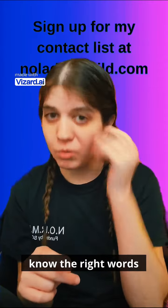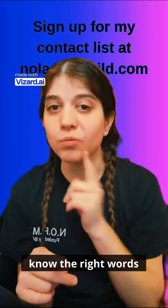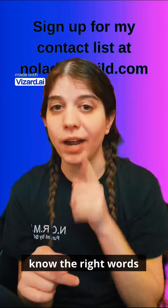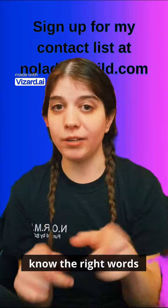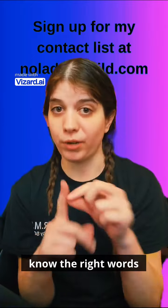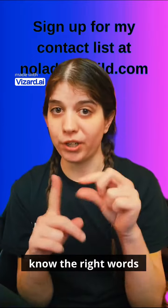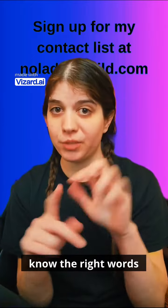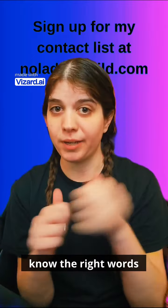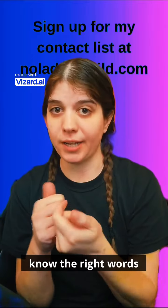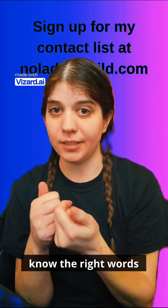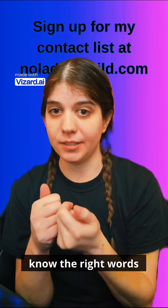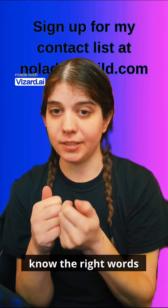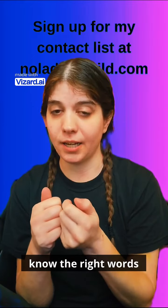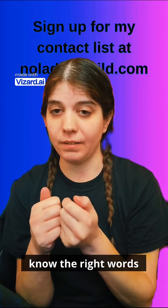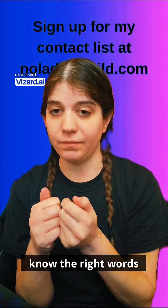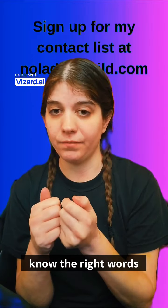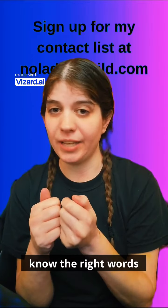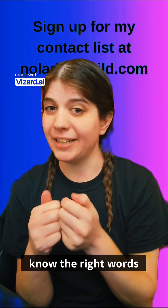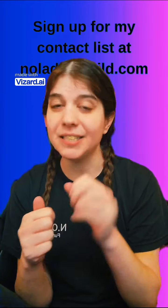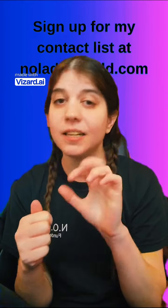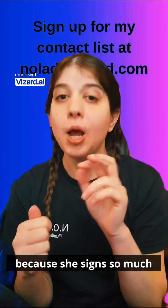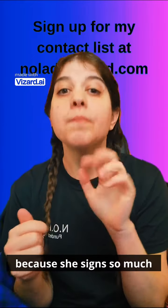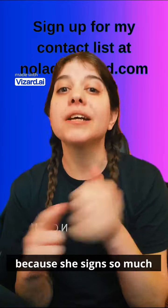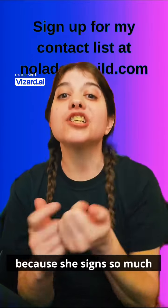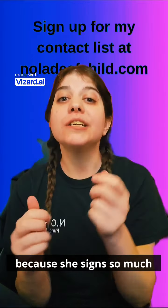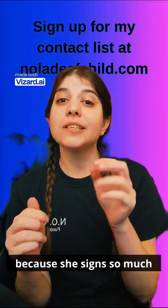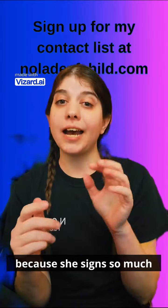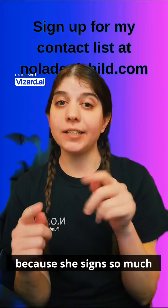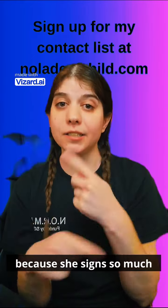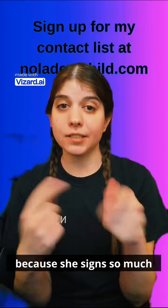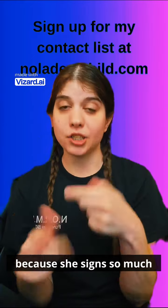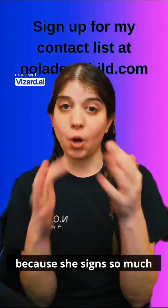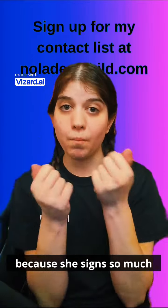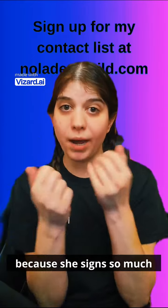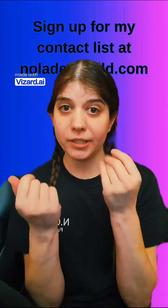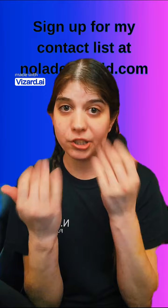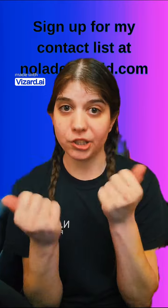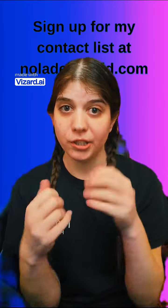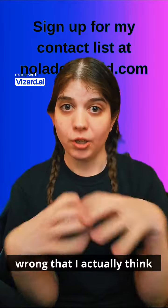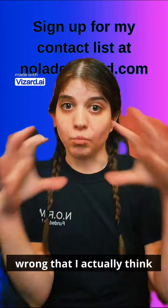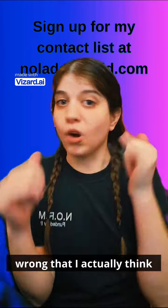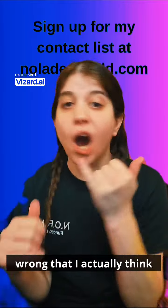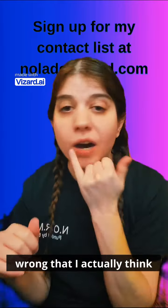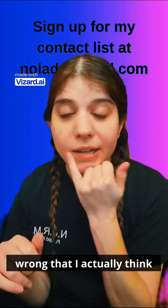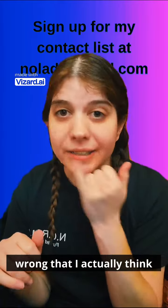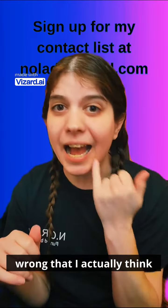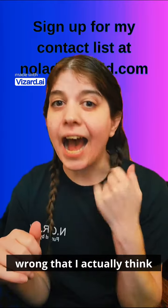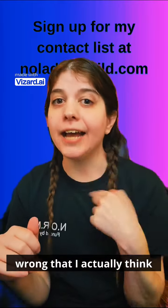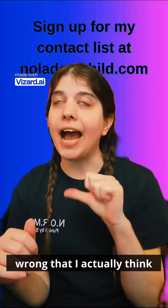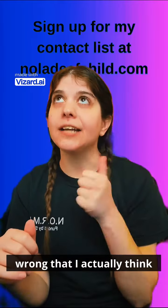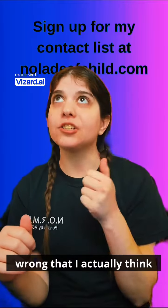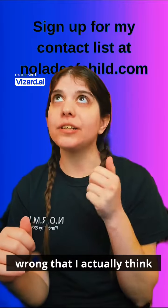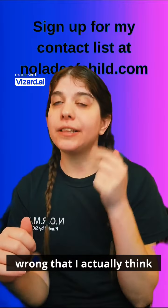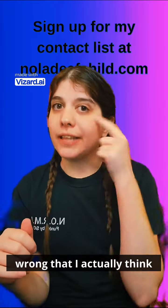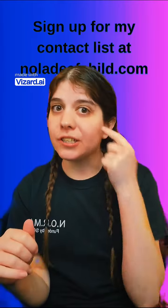right words because she signs so much wrong that I actually think